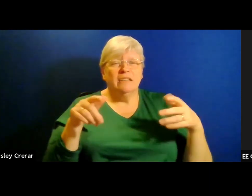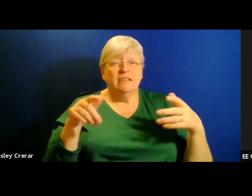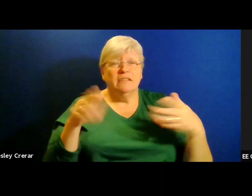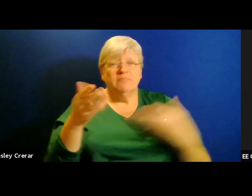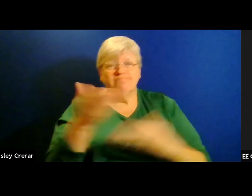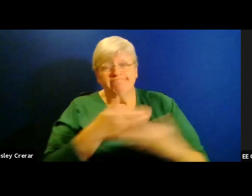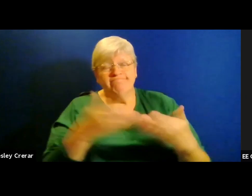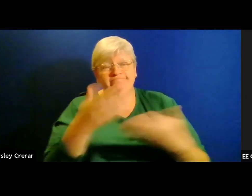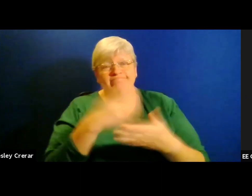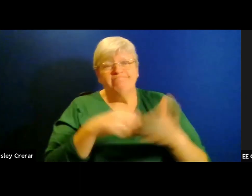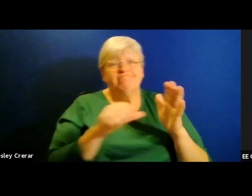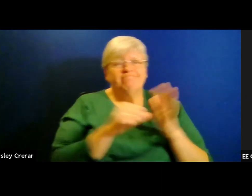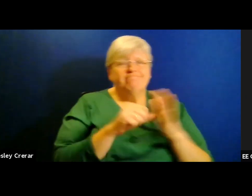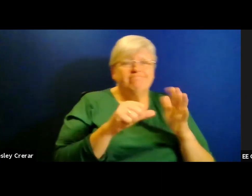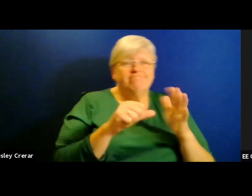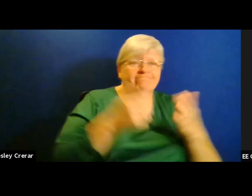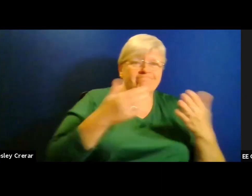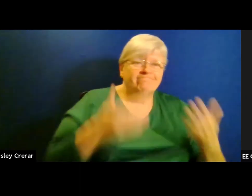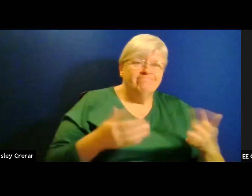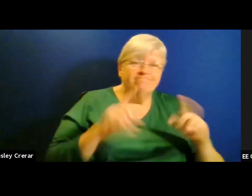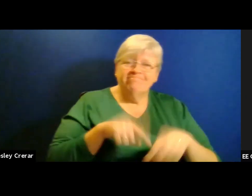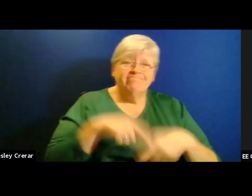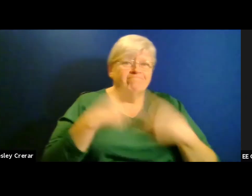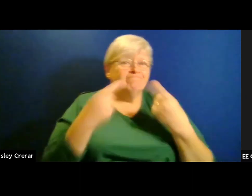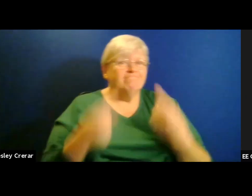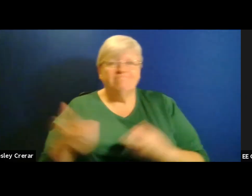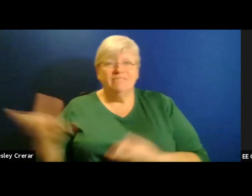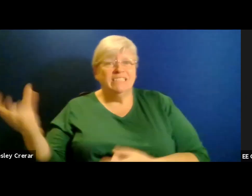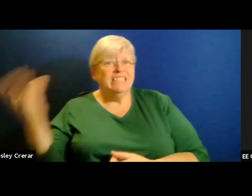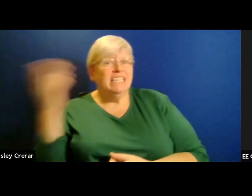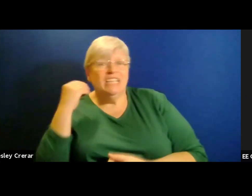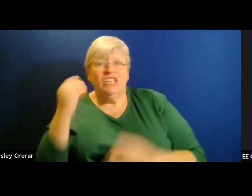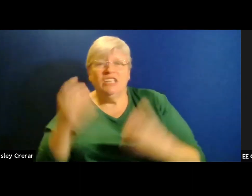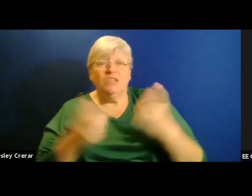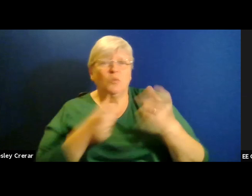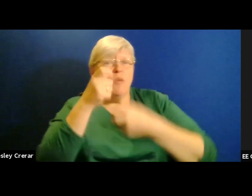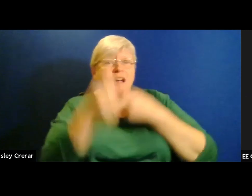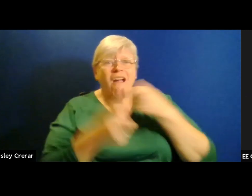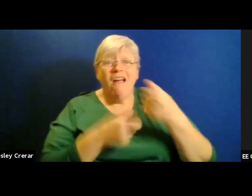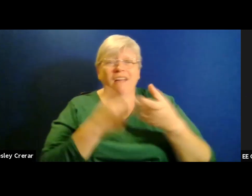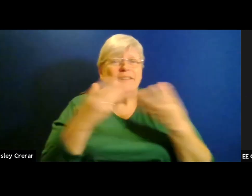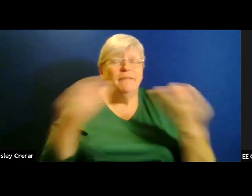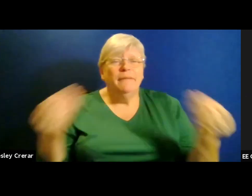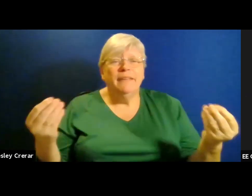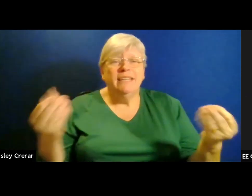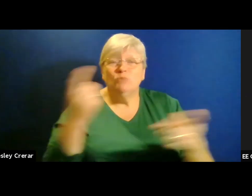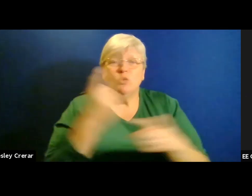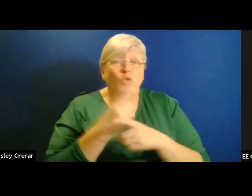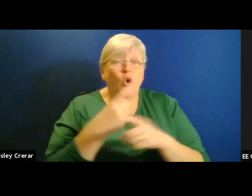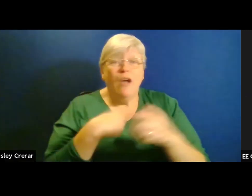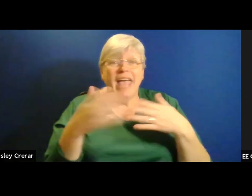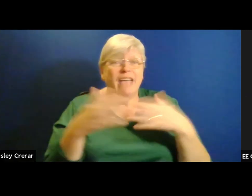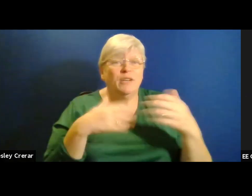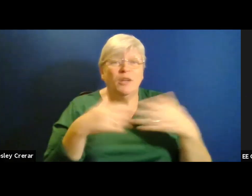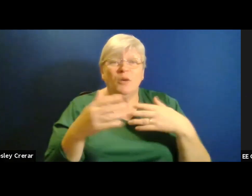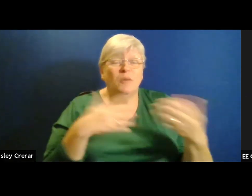Conversation is difficult now that she can't hear and can't find the words, but she talks anyway. And though